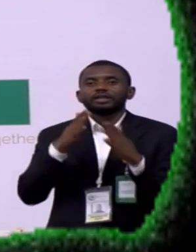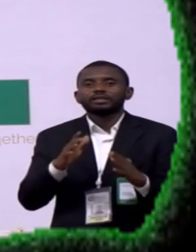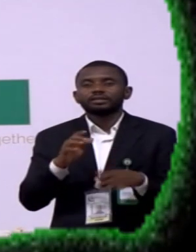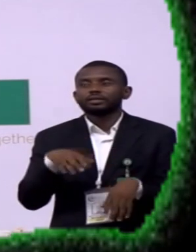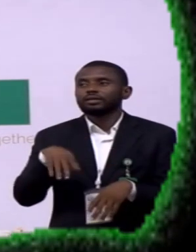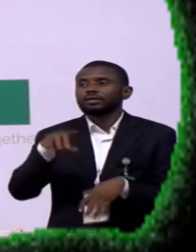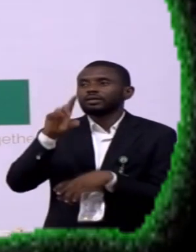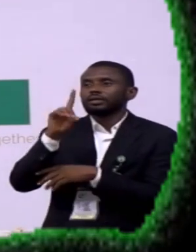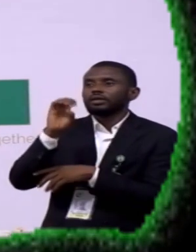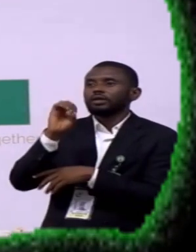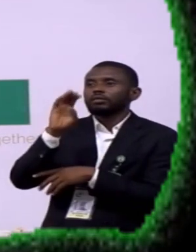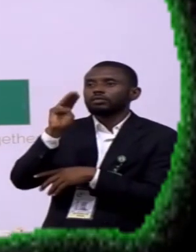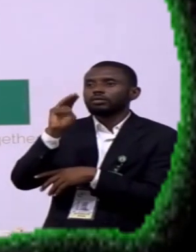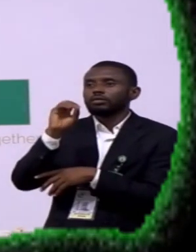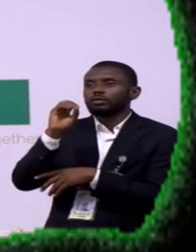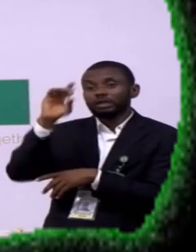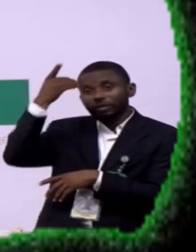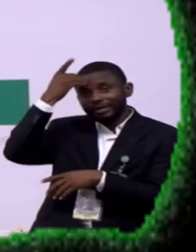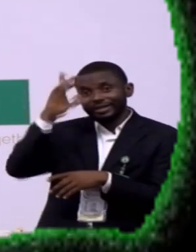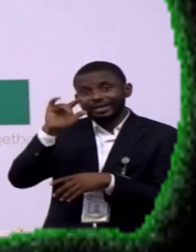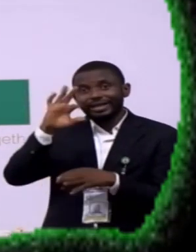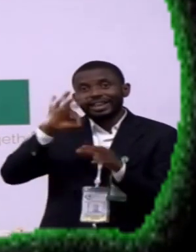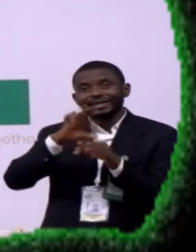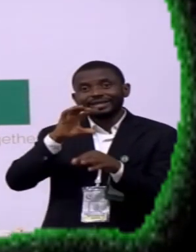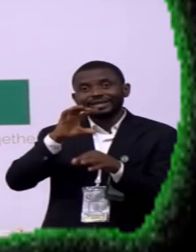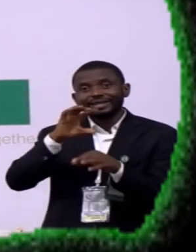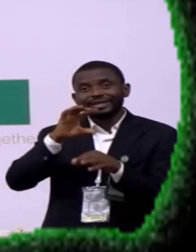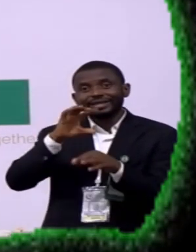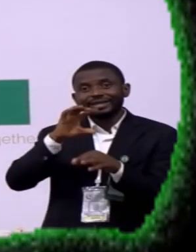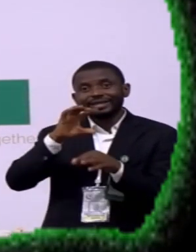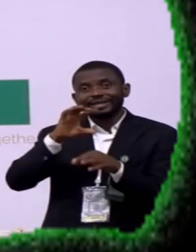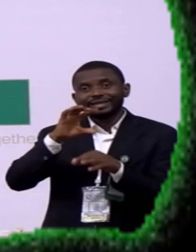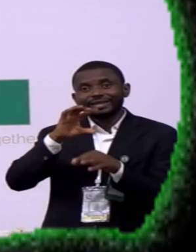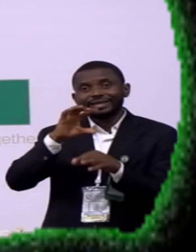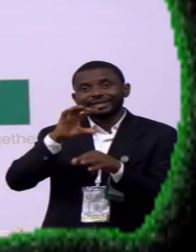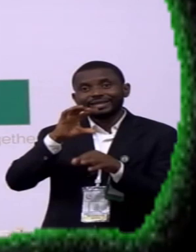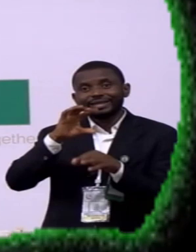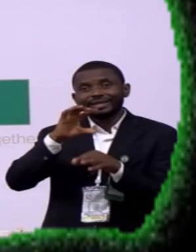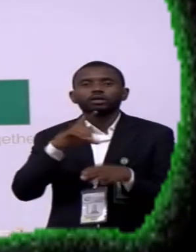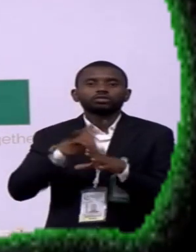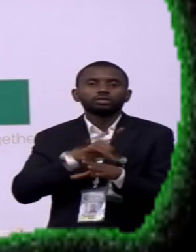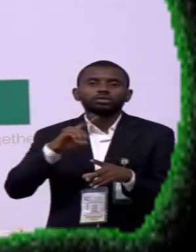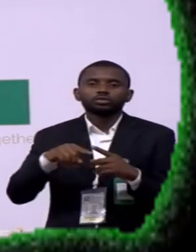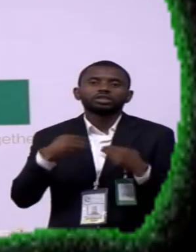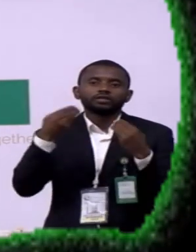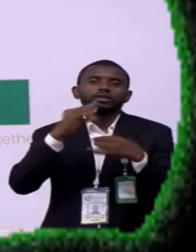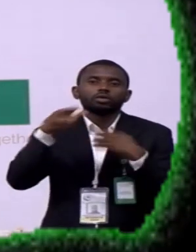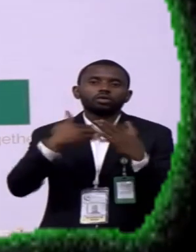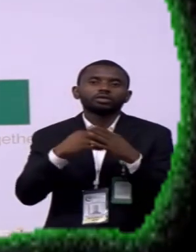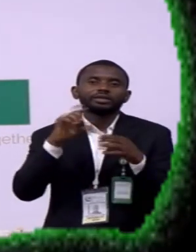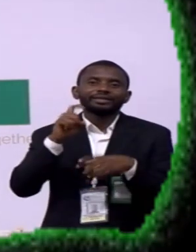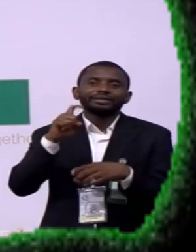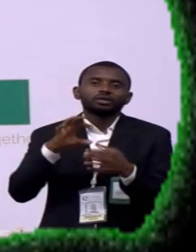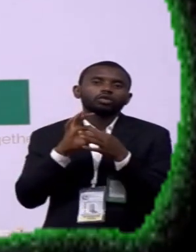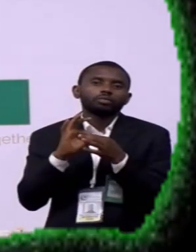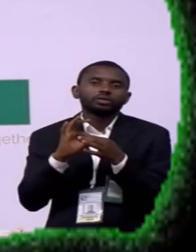democratically elected to govern us. It is our duty to give them all the necessary cooperation